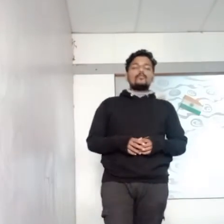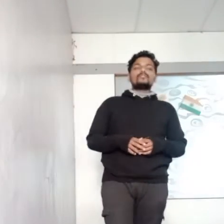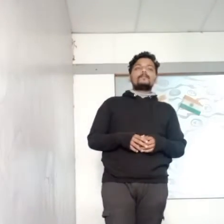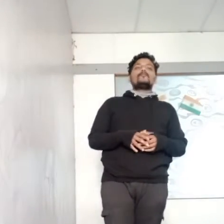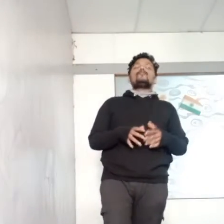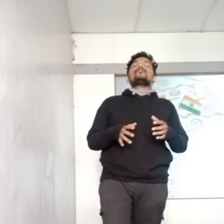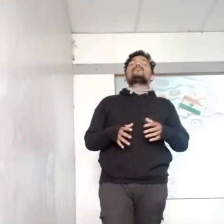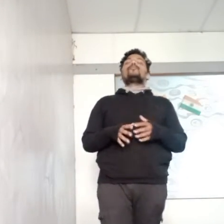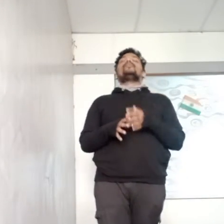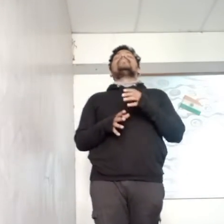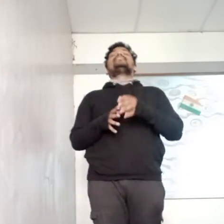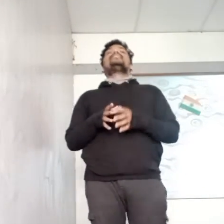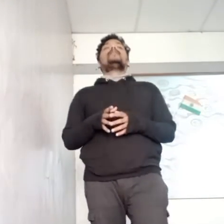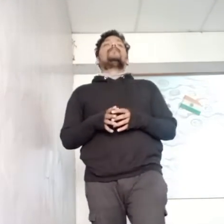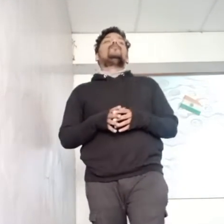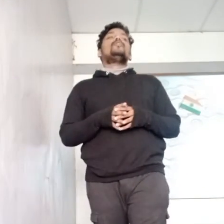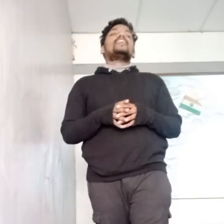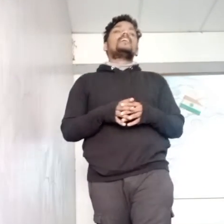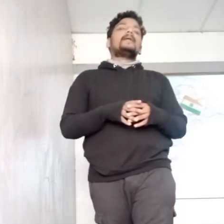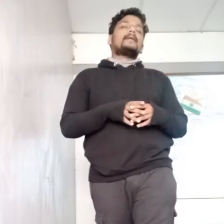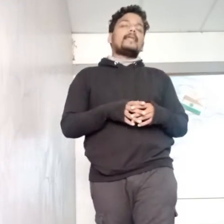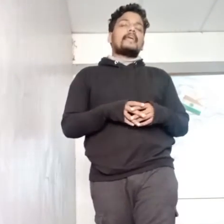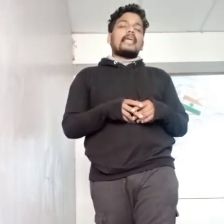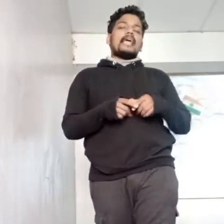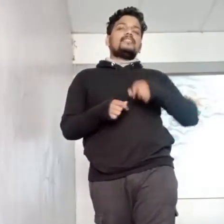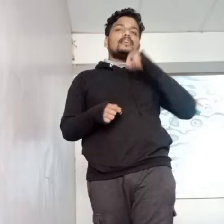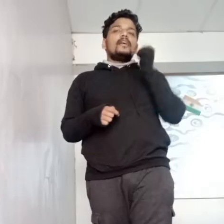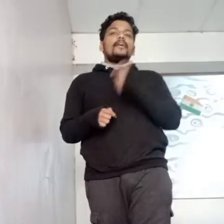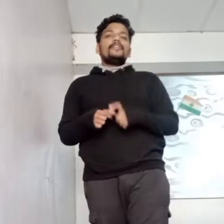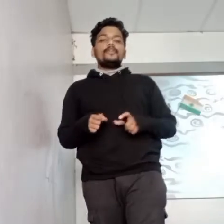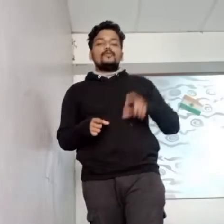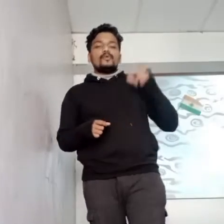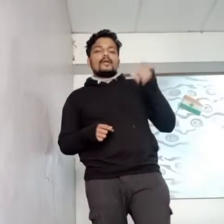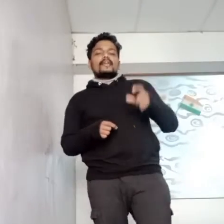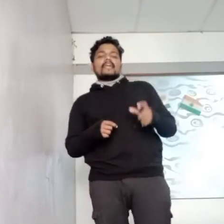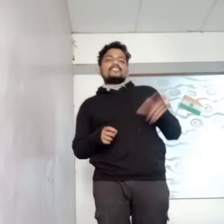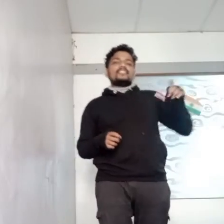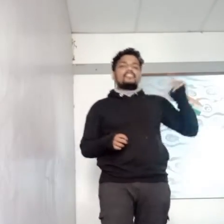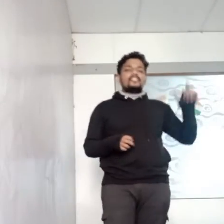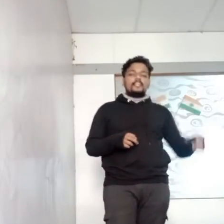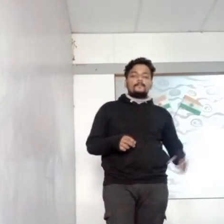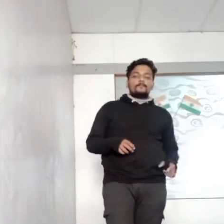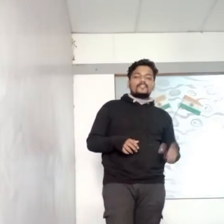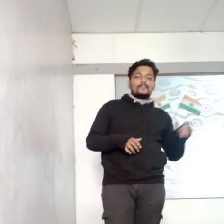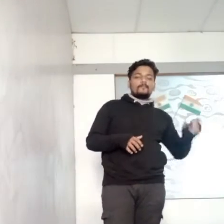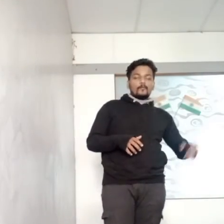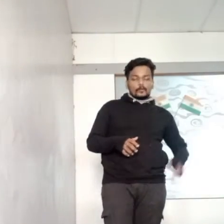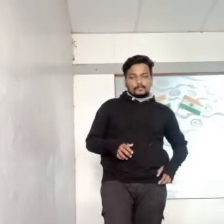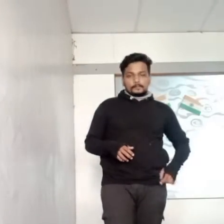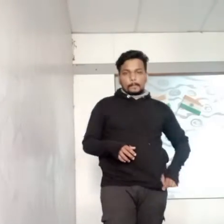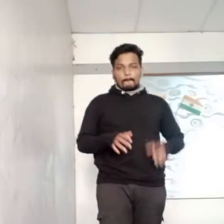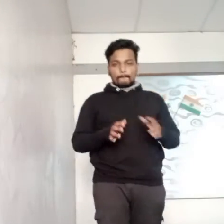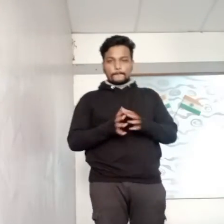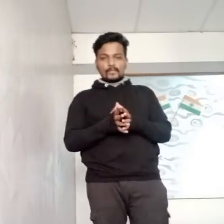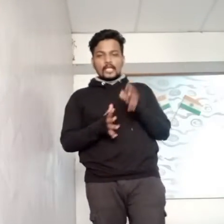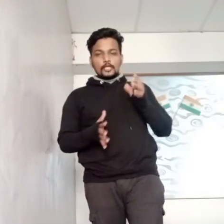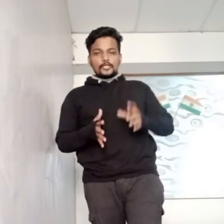thread pool. For support that thread pool we are create like as new cached thread pool. New